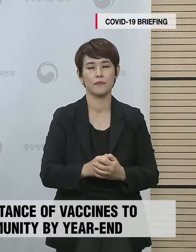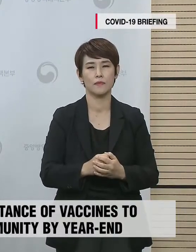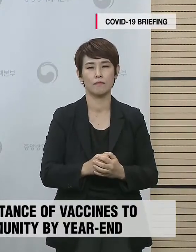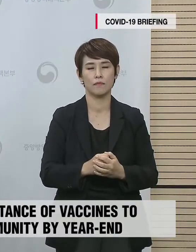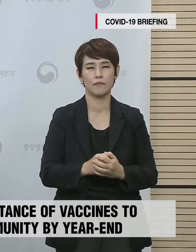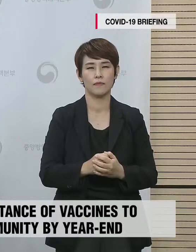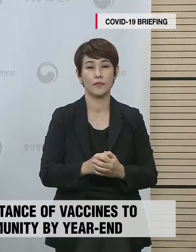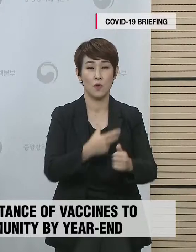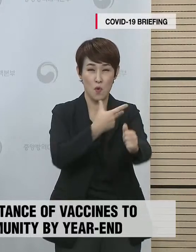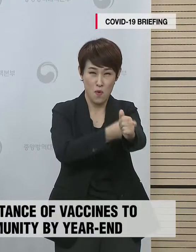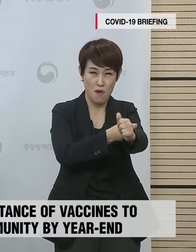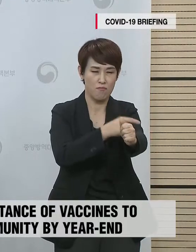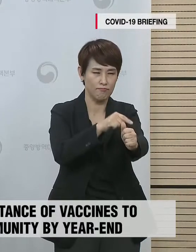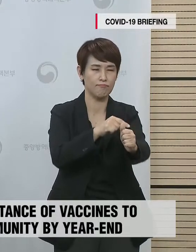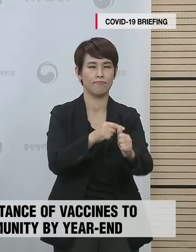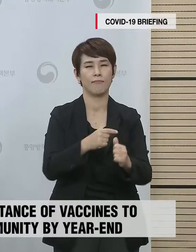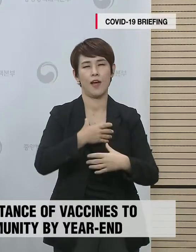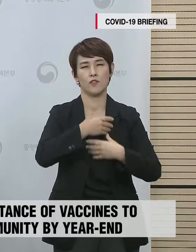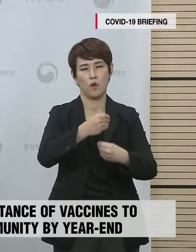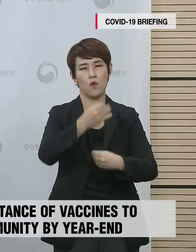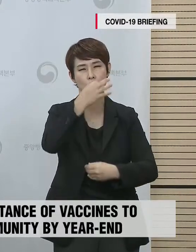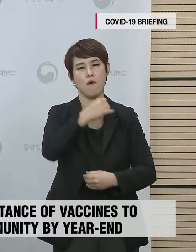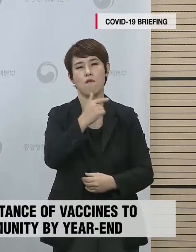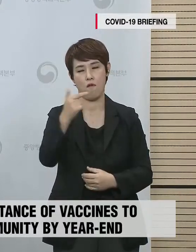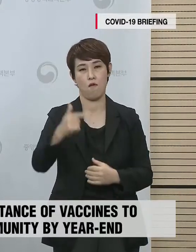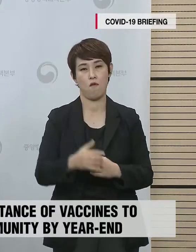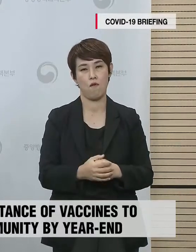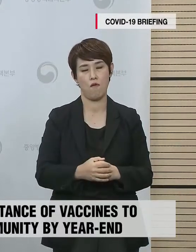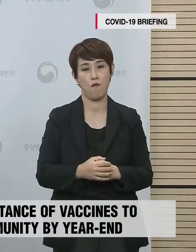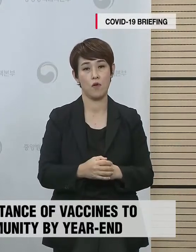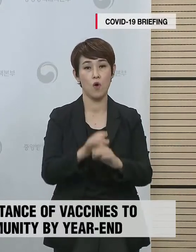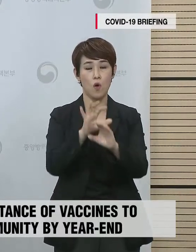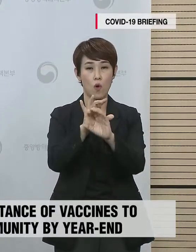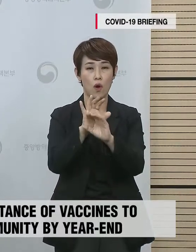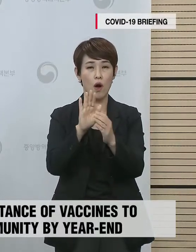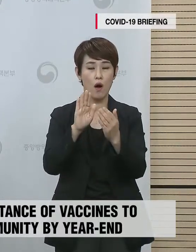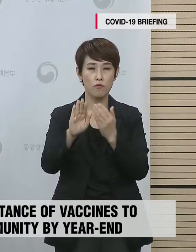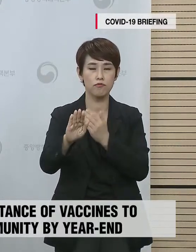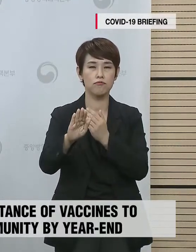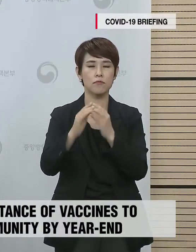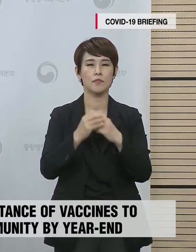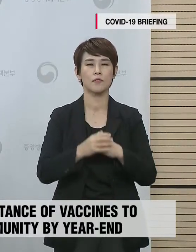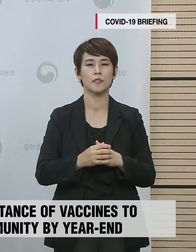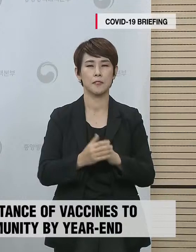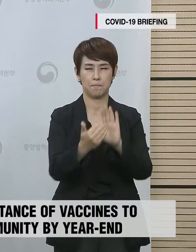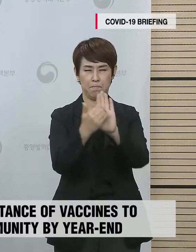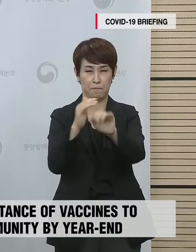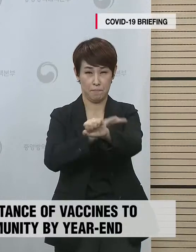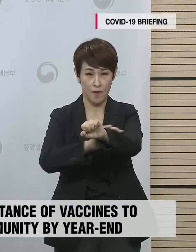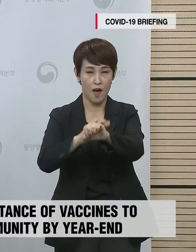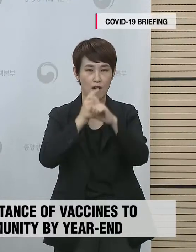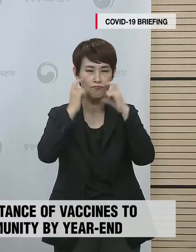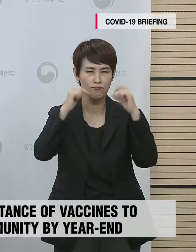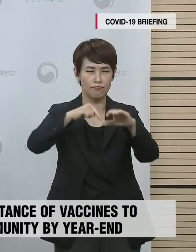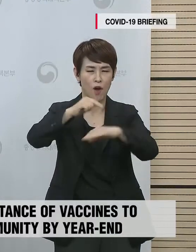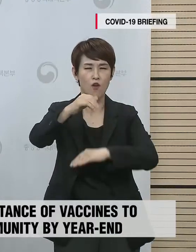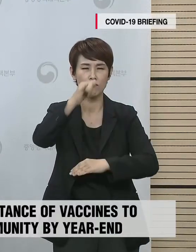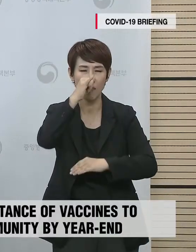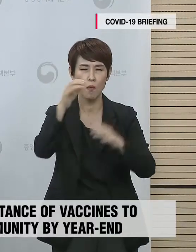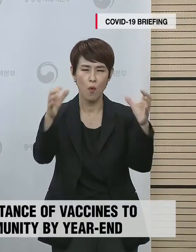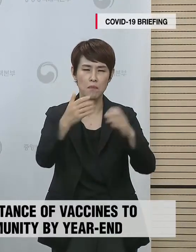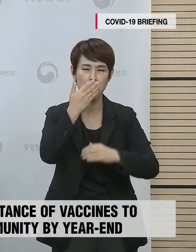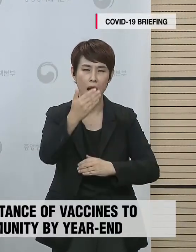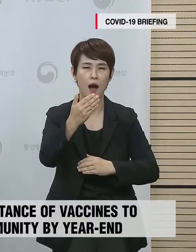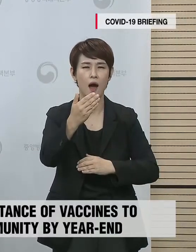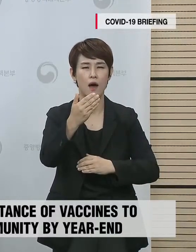vaccines that we are administering to our public is the most safest and the surest way to, and it is